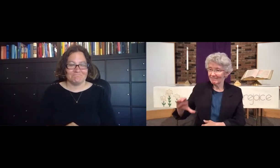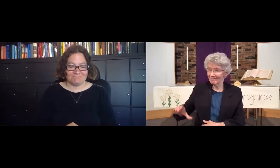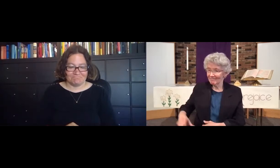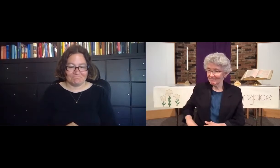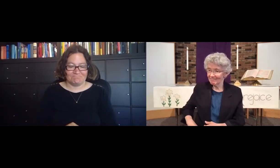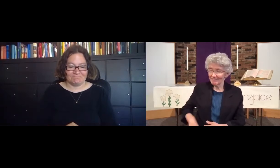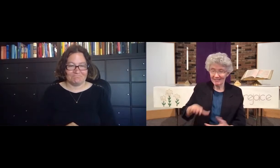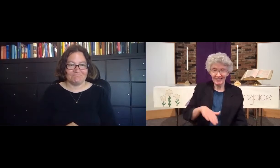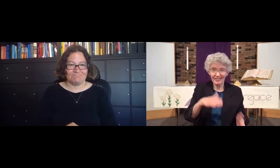Christ